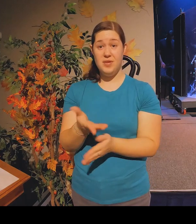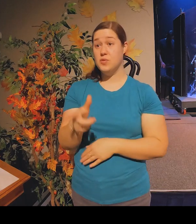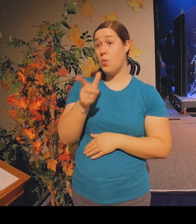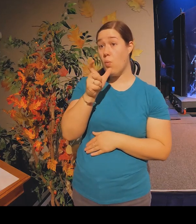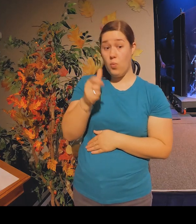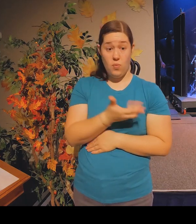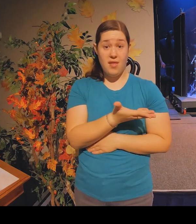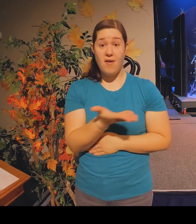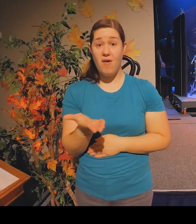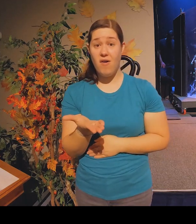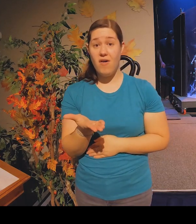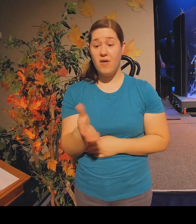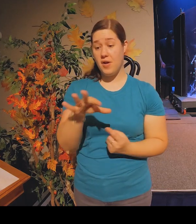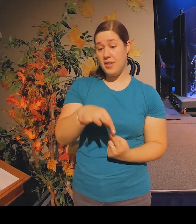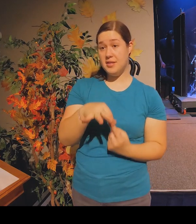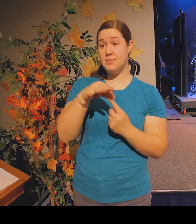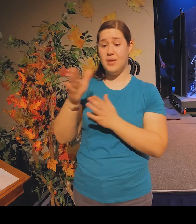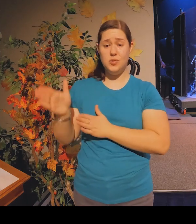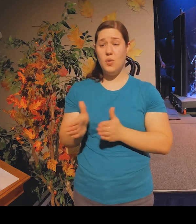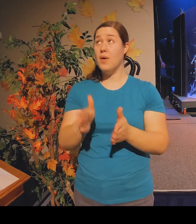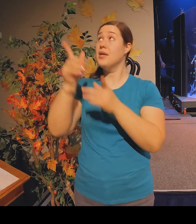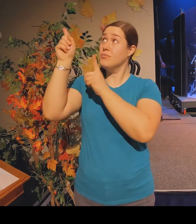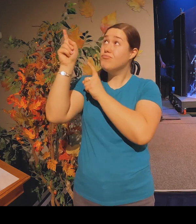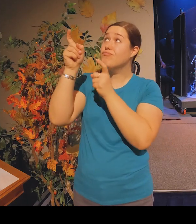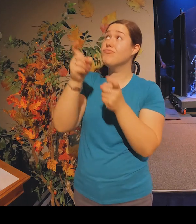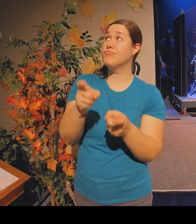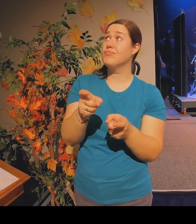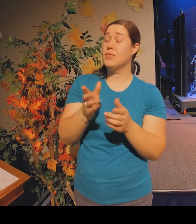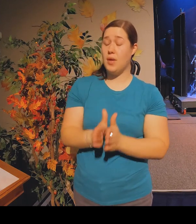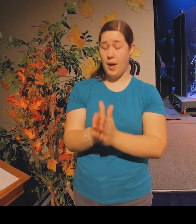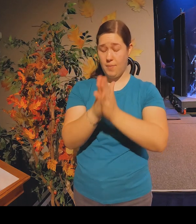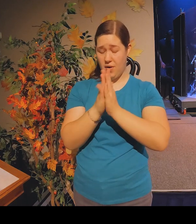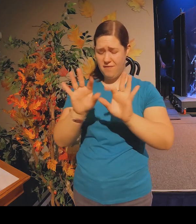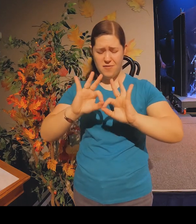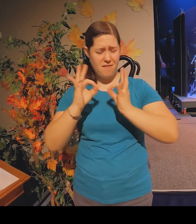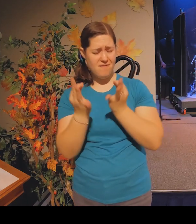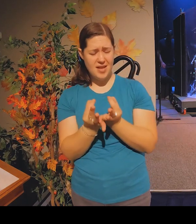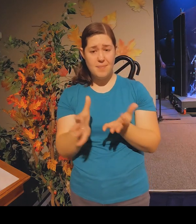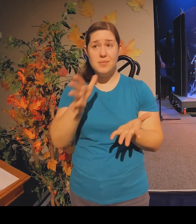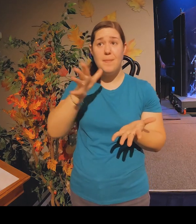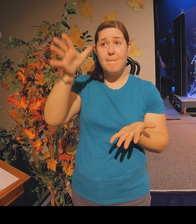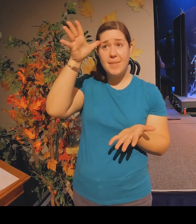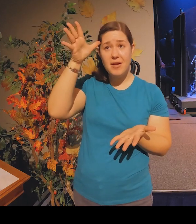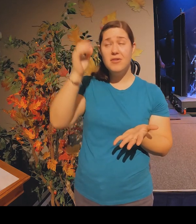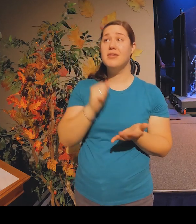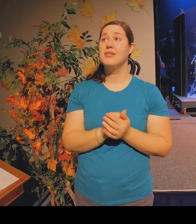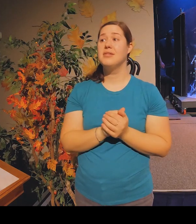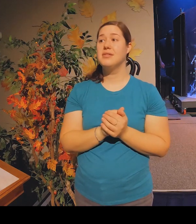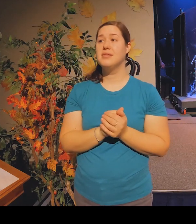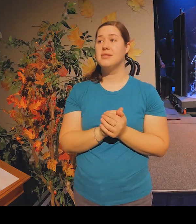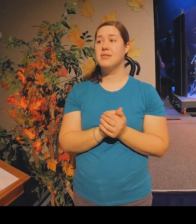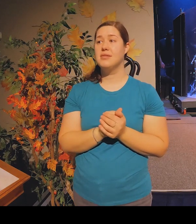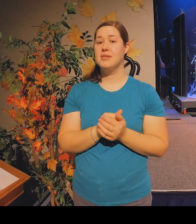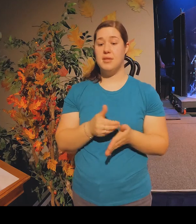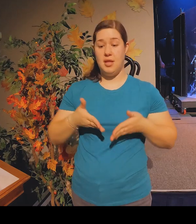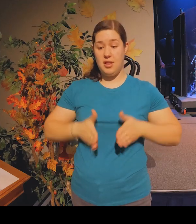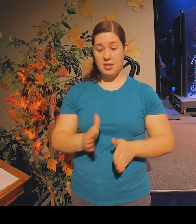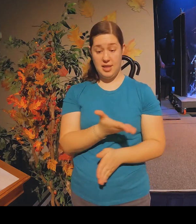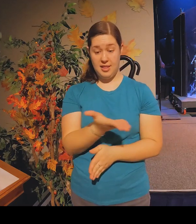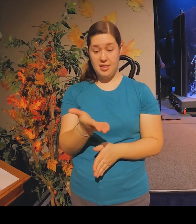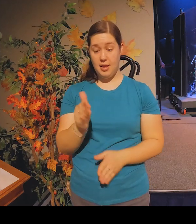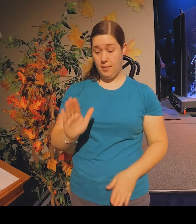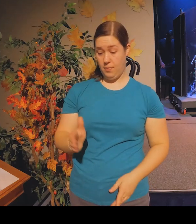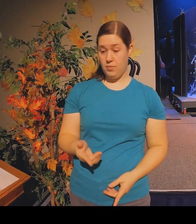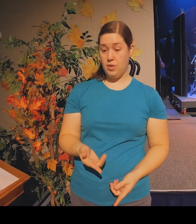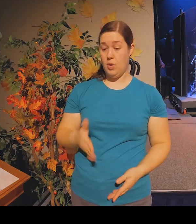and the special ways you've gifted them. I pray for their family and their parents, and may they come to grow in you and grow